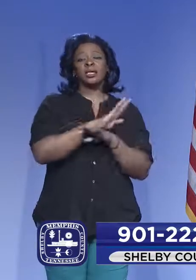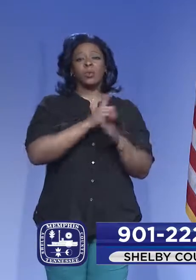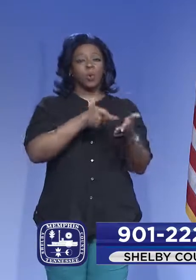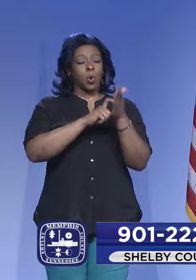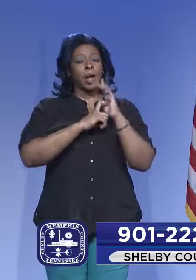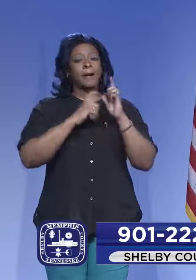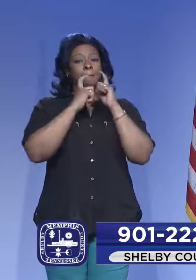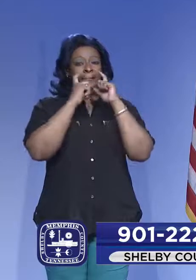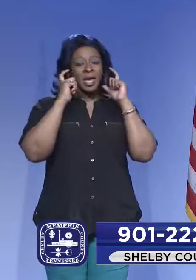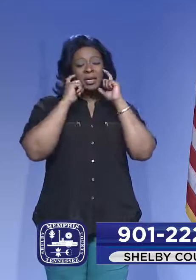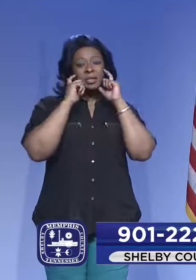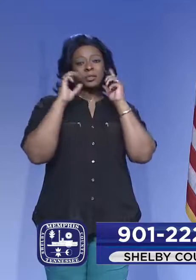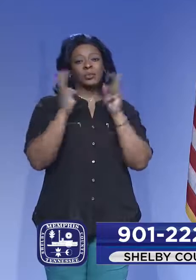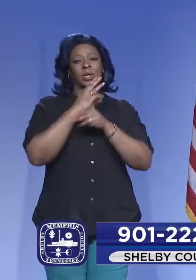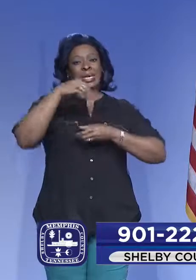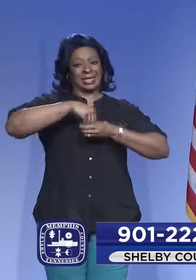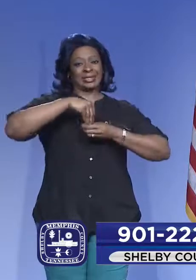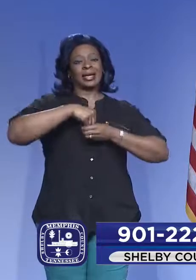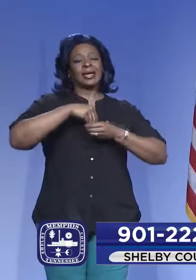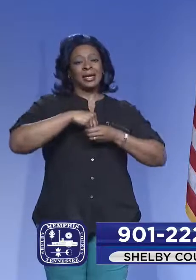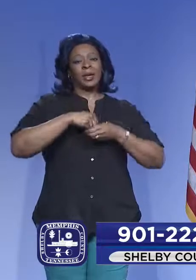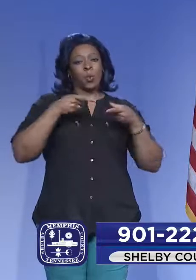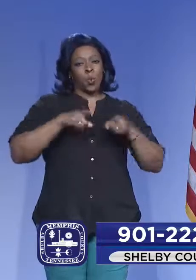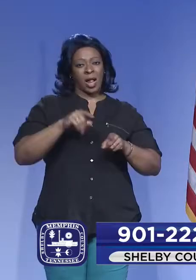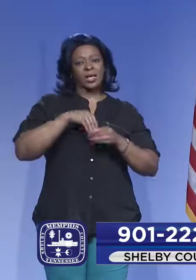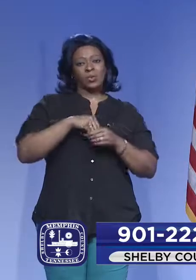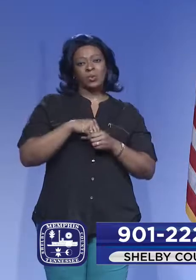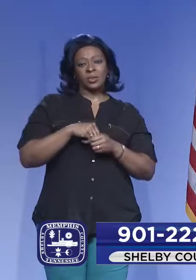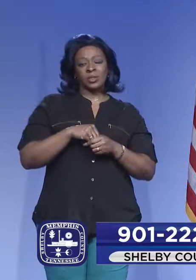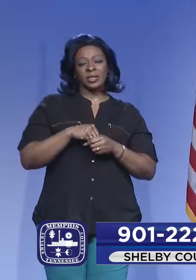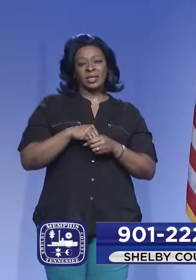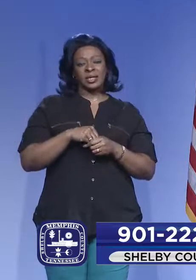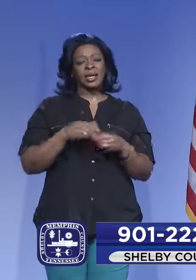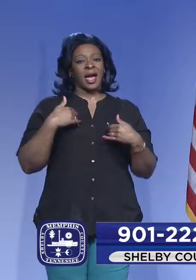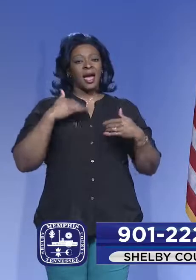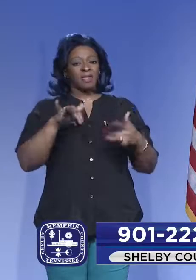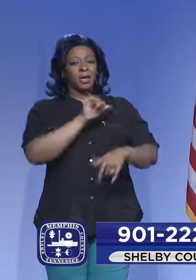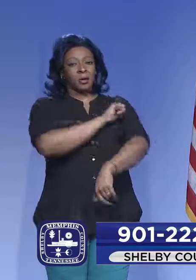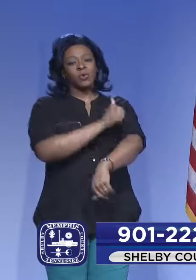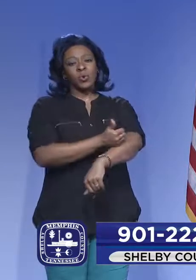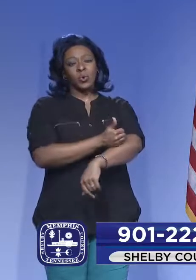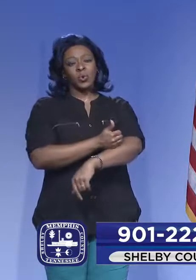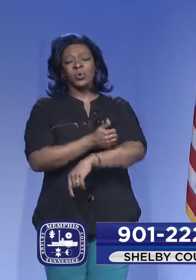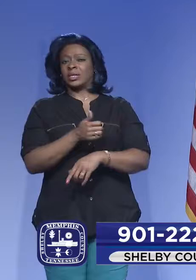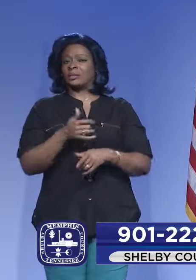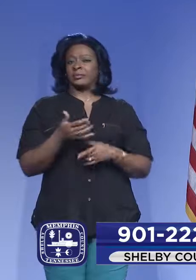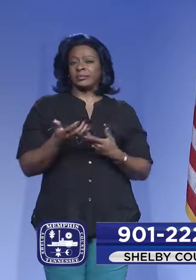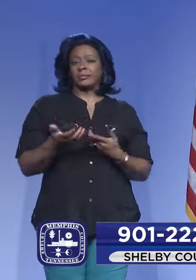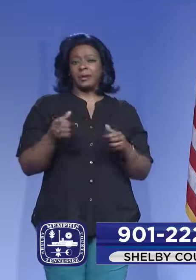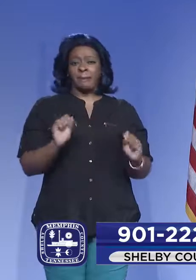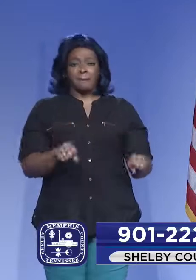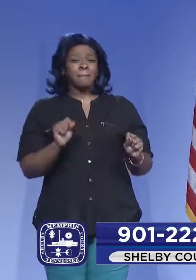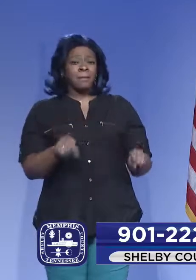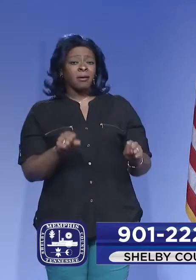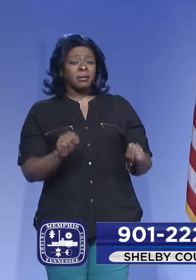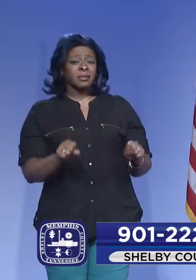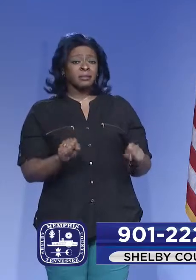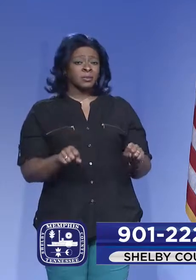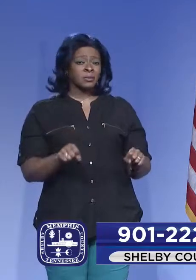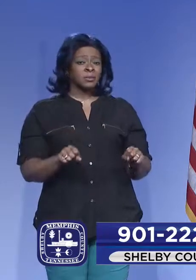masks that you wear while indoors. They have that authority. So it is possible